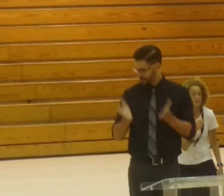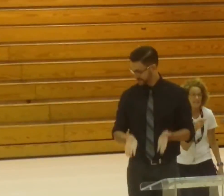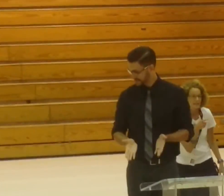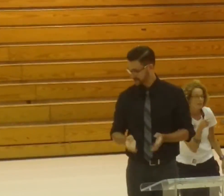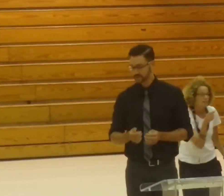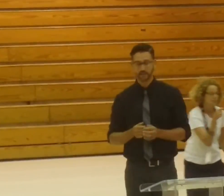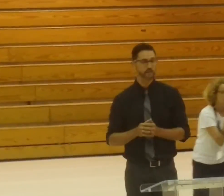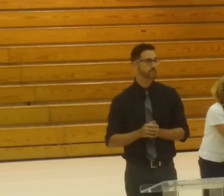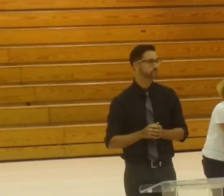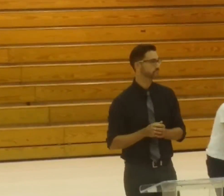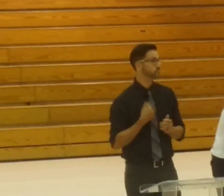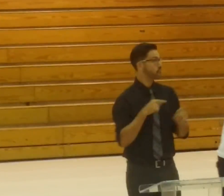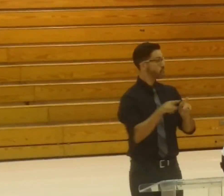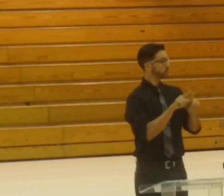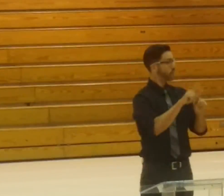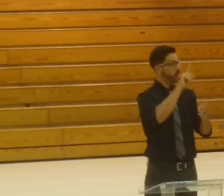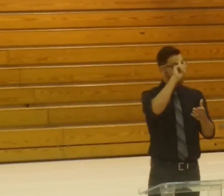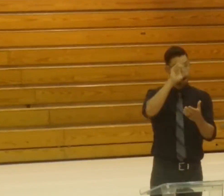I work here as a bilingual specialist.